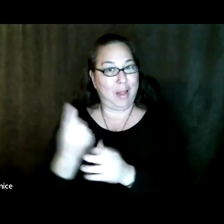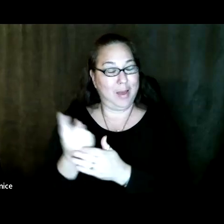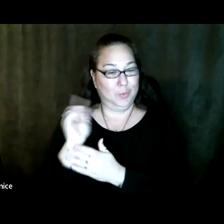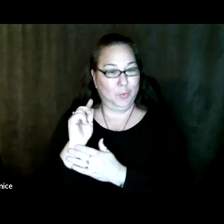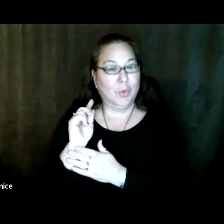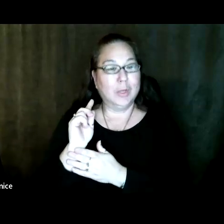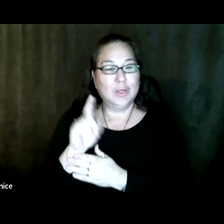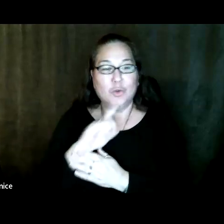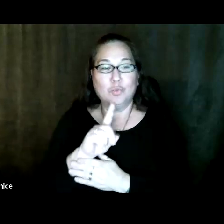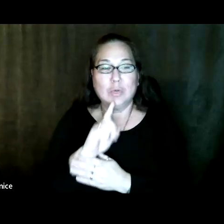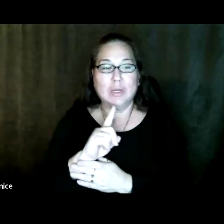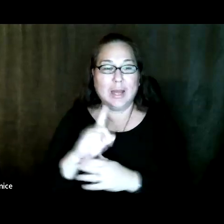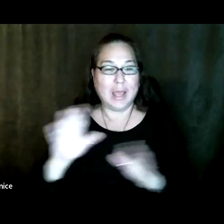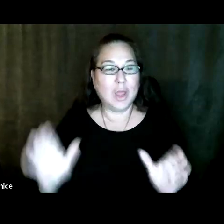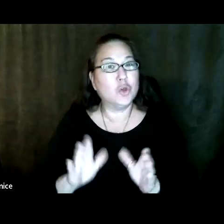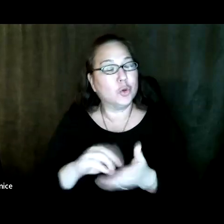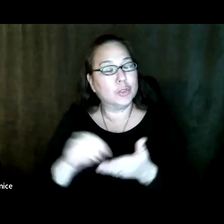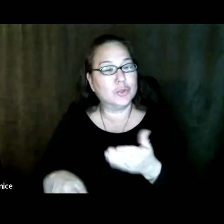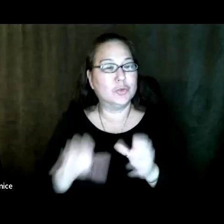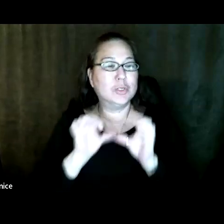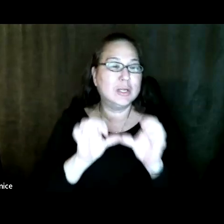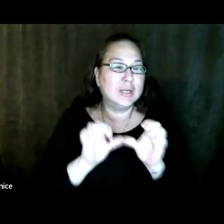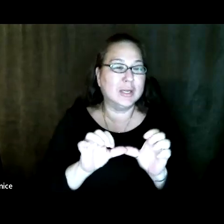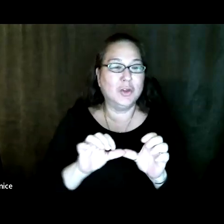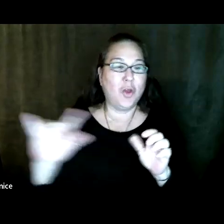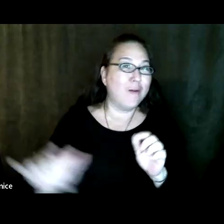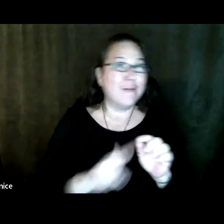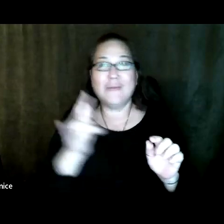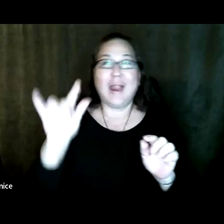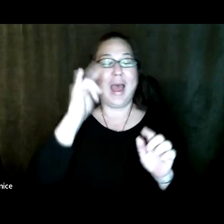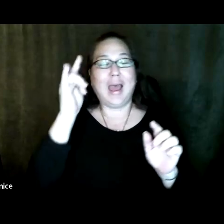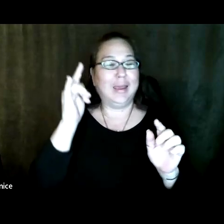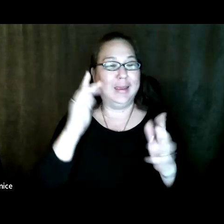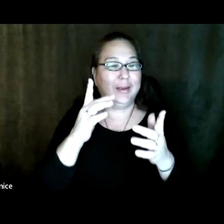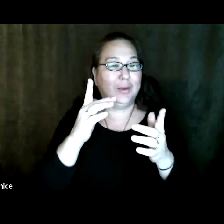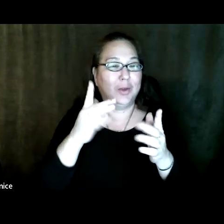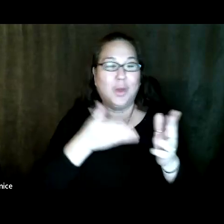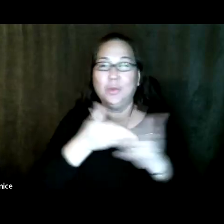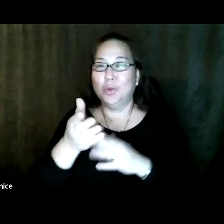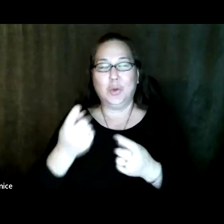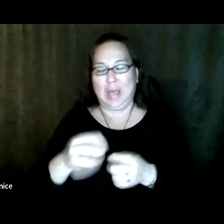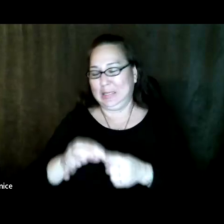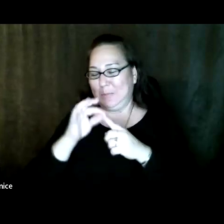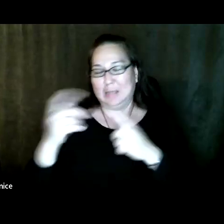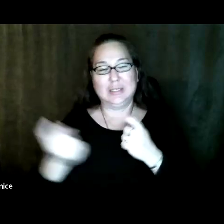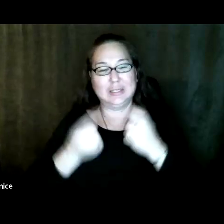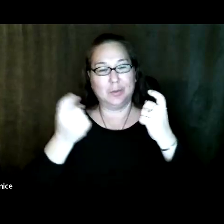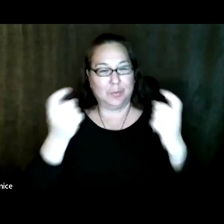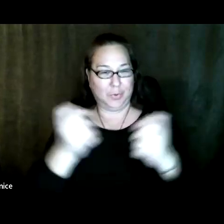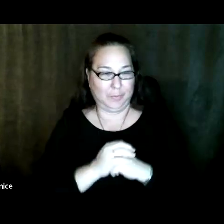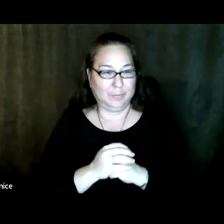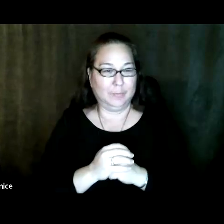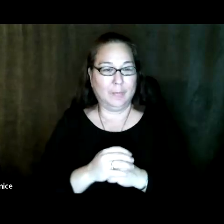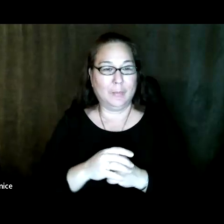opportunities. Holland Tech Senior and STEM aviation program standout Fahad Yassin received a